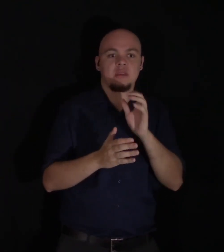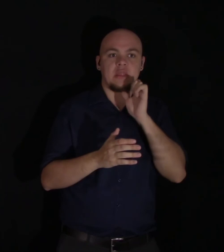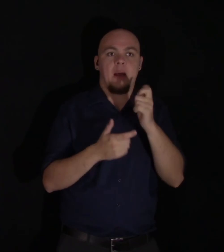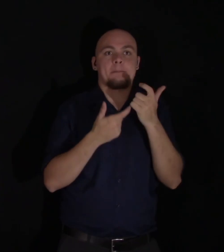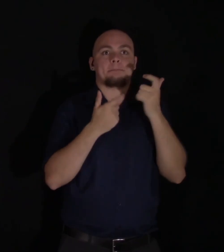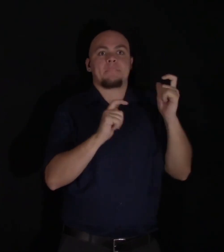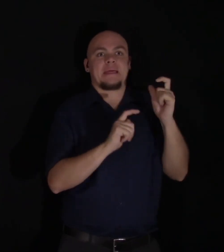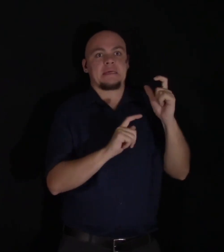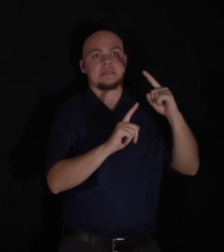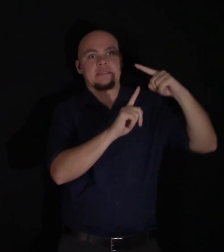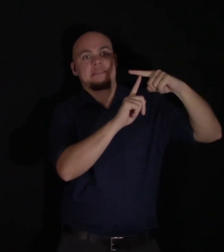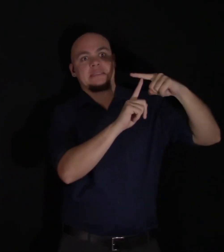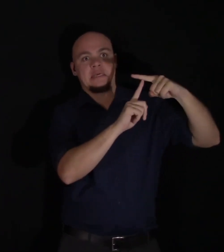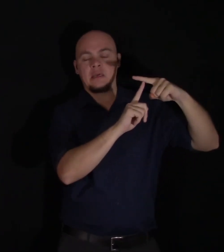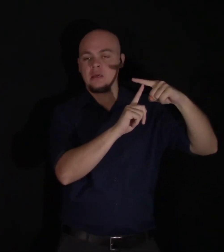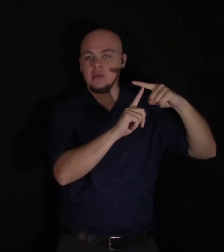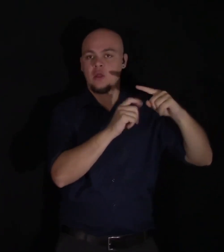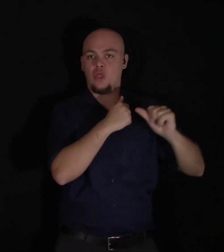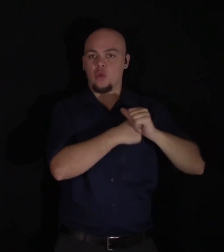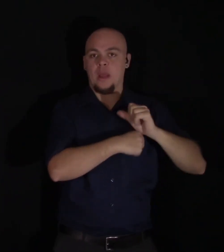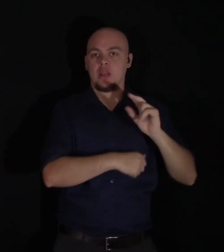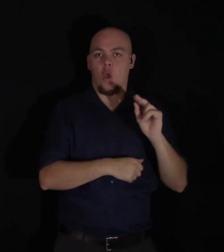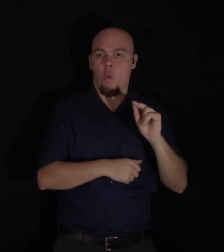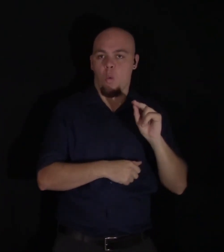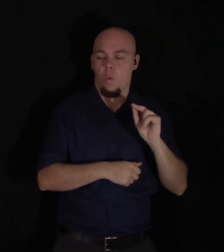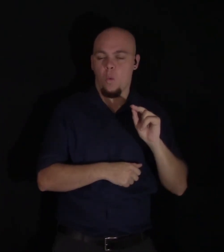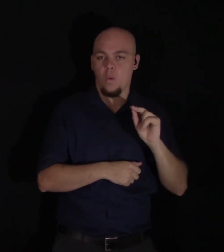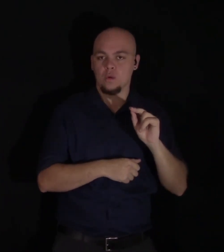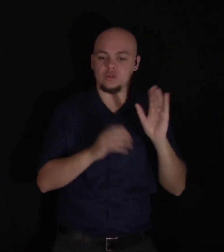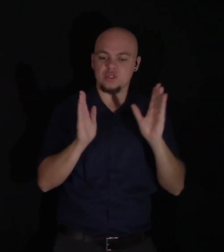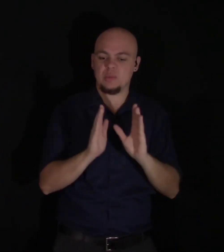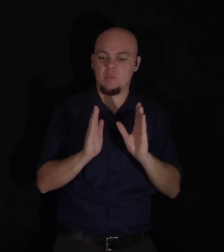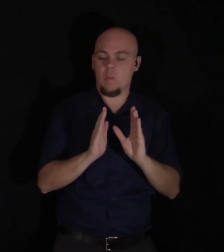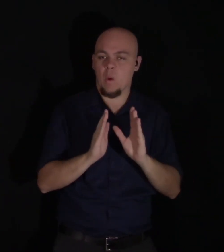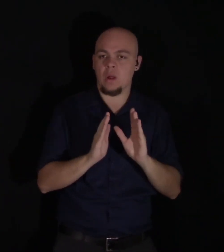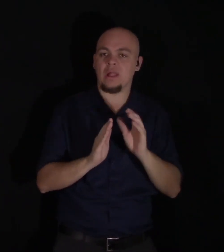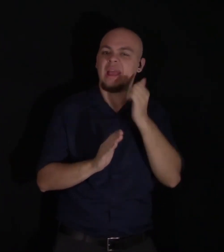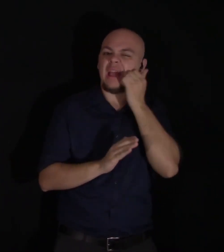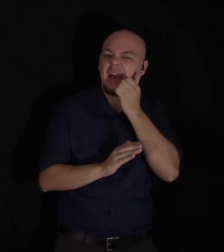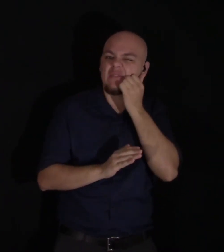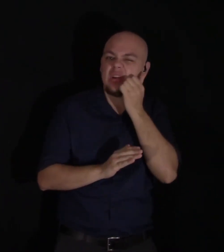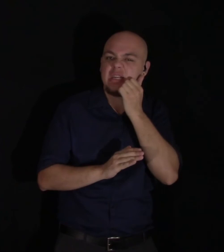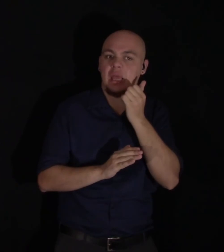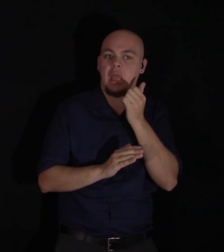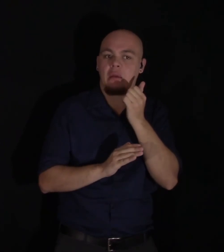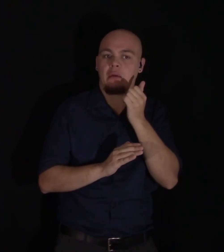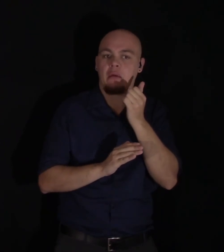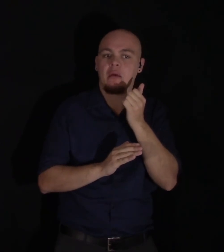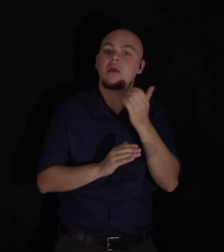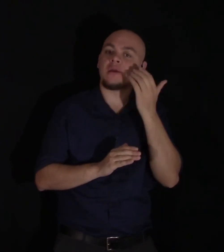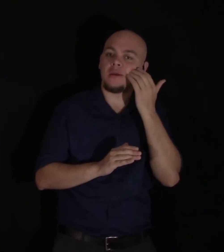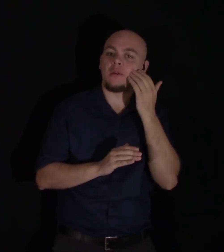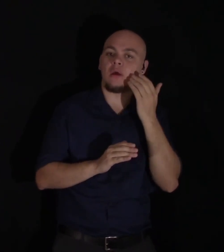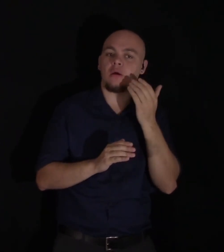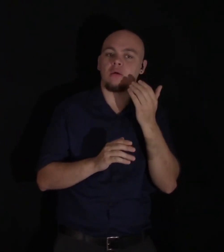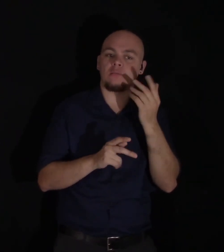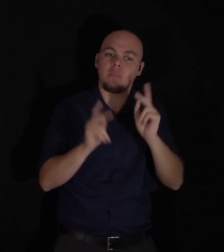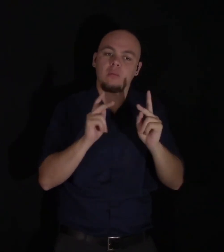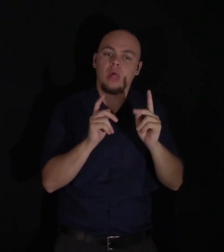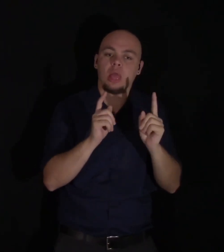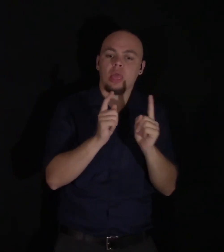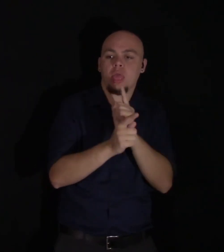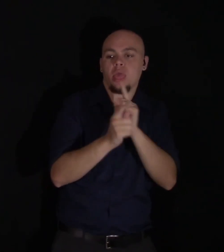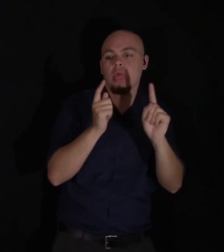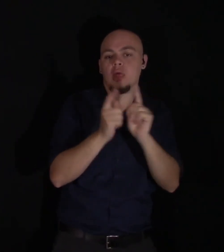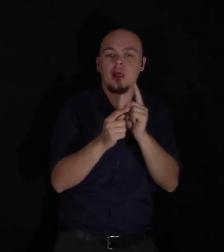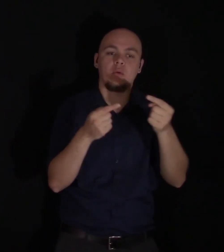only small T threat. The kind that we have to deal with day in and day out as we bump up against each other and we